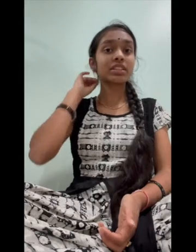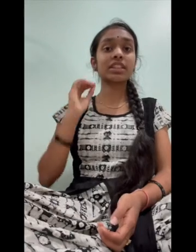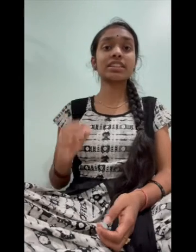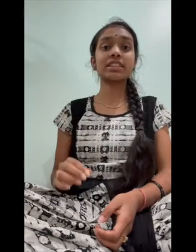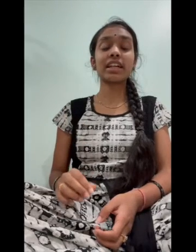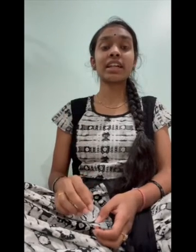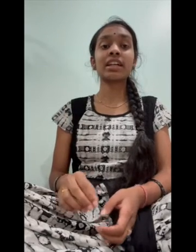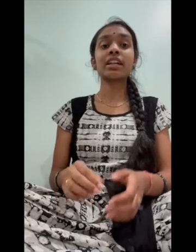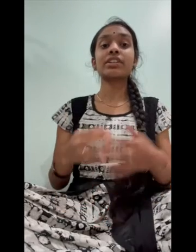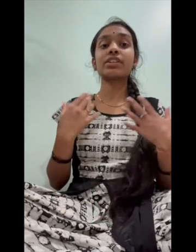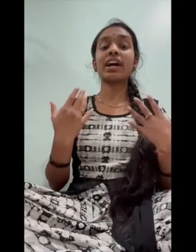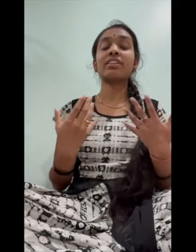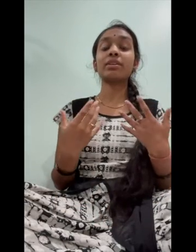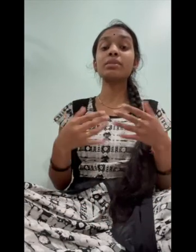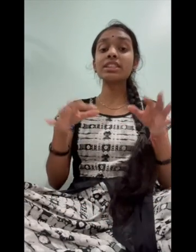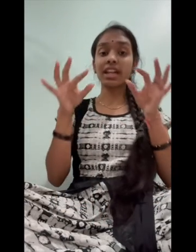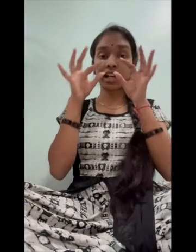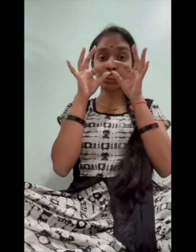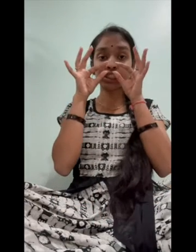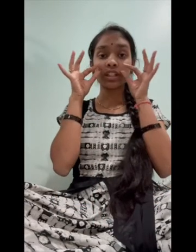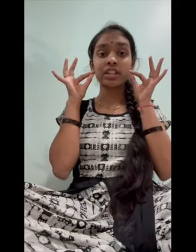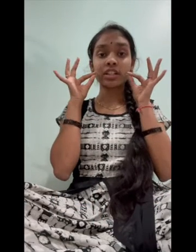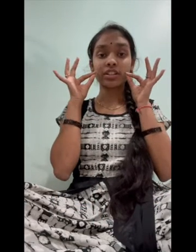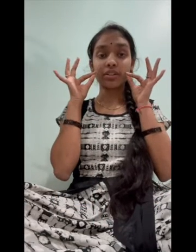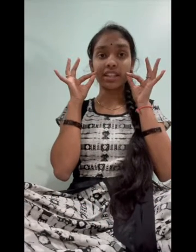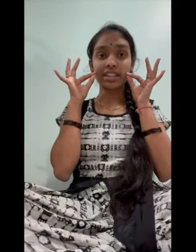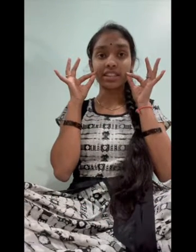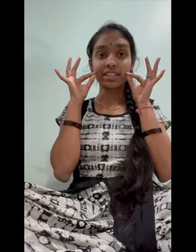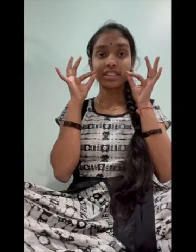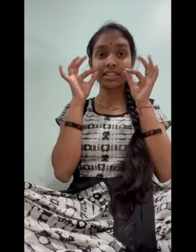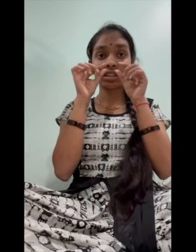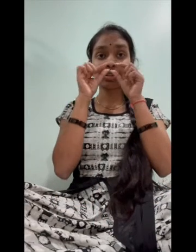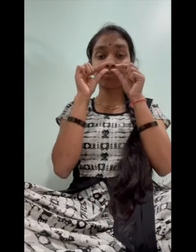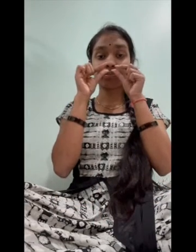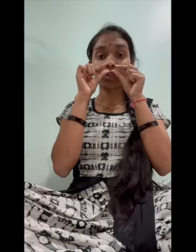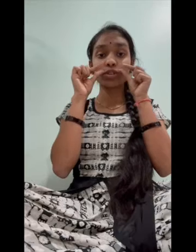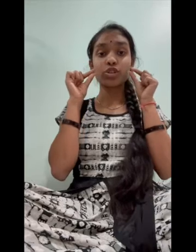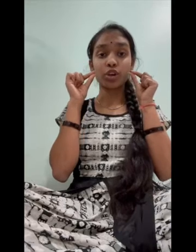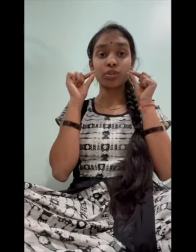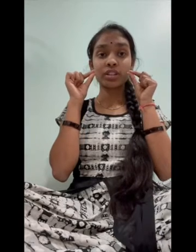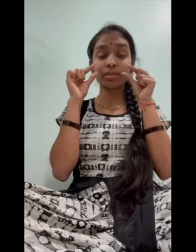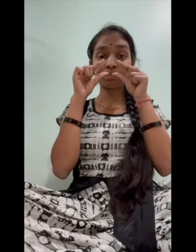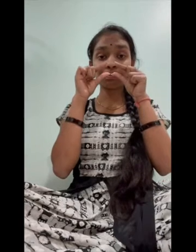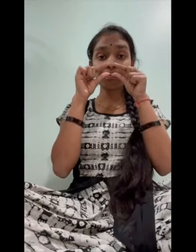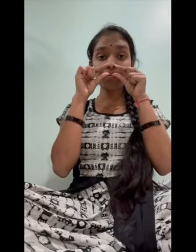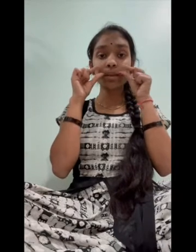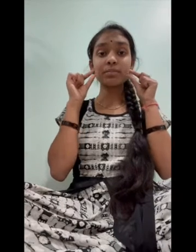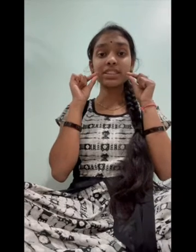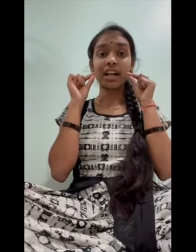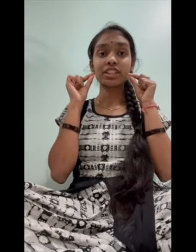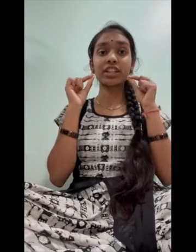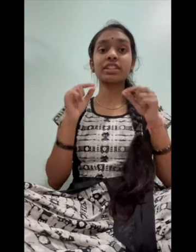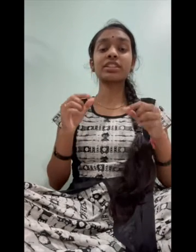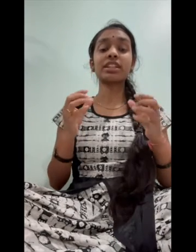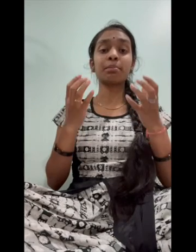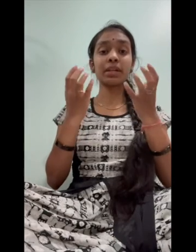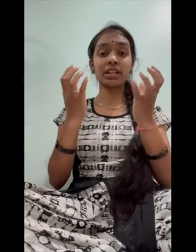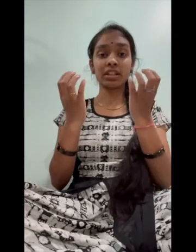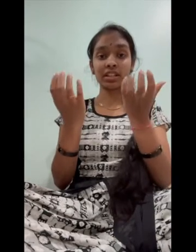To say you have a mustache, you do it like this. You show the mustache. And to say beard,